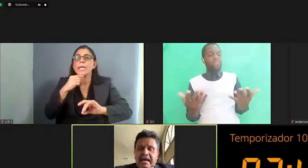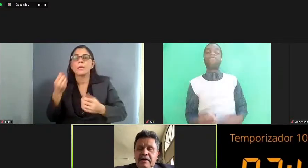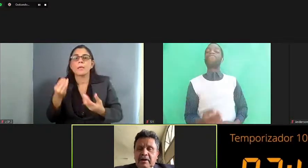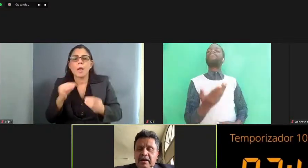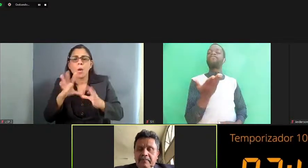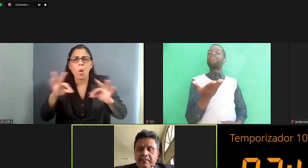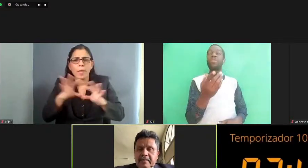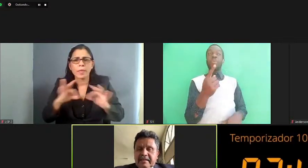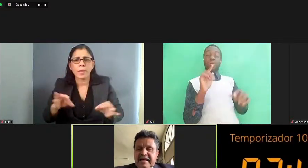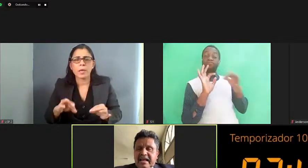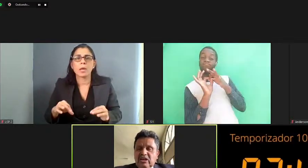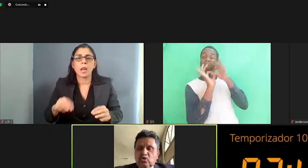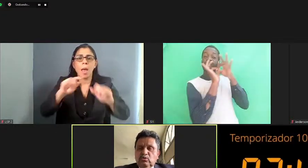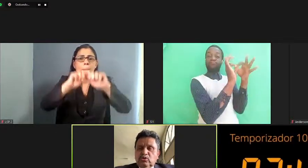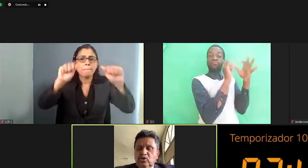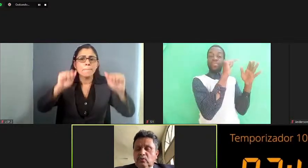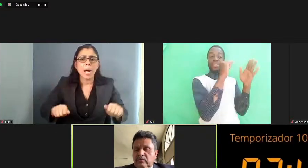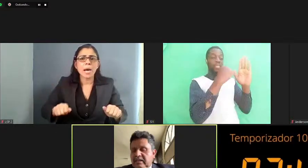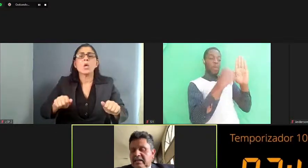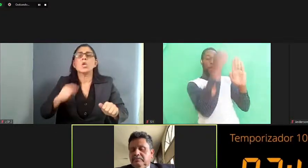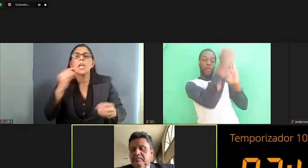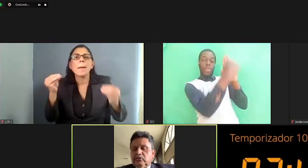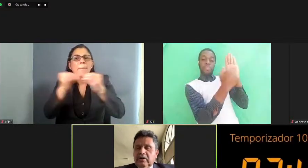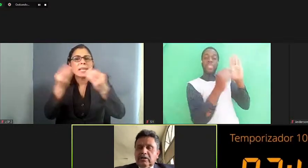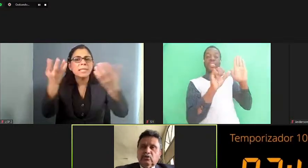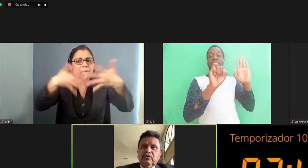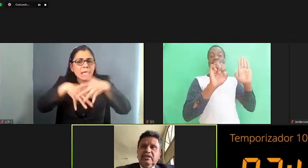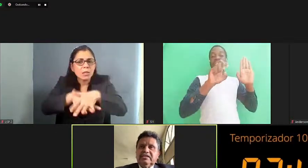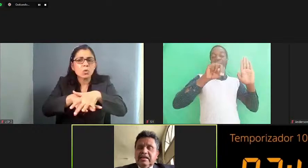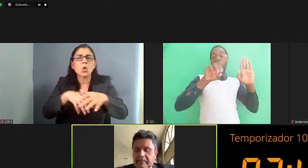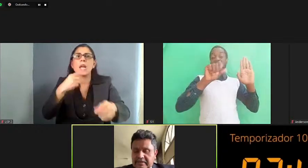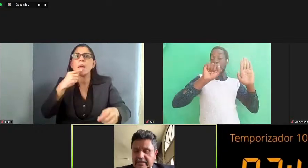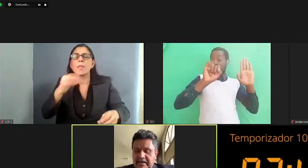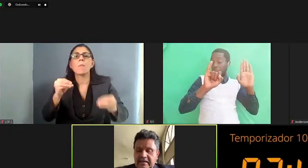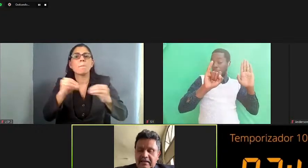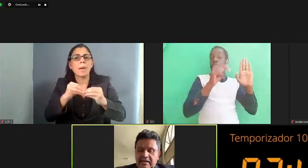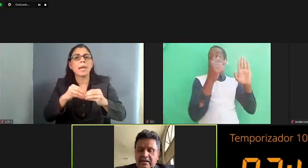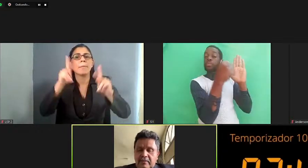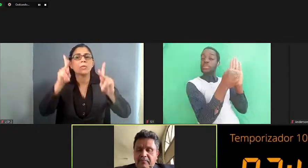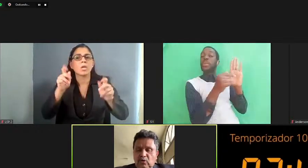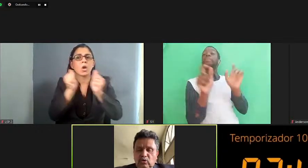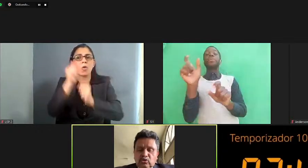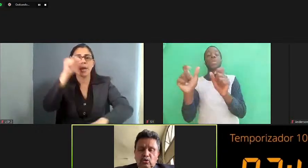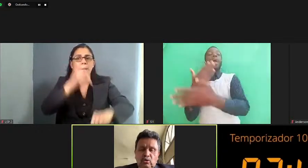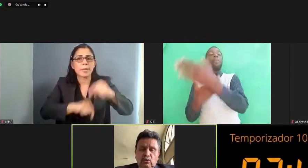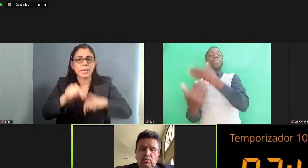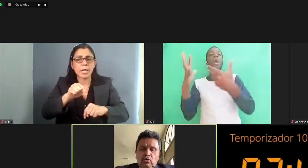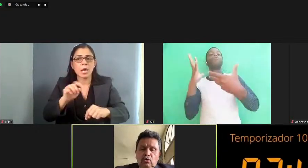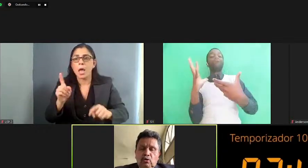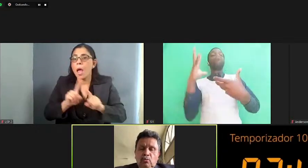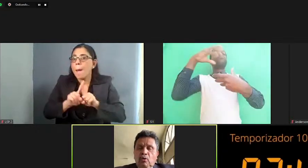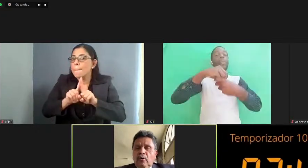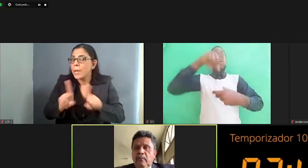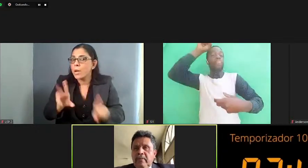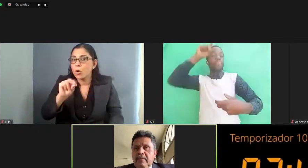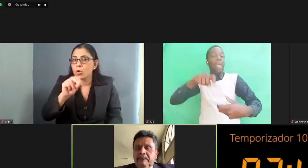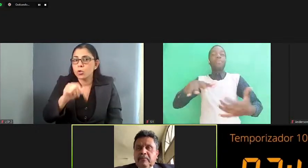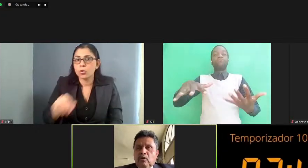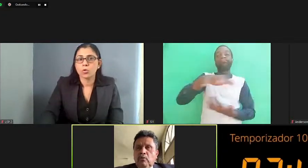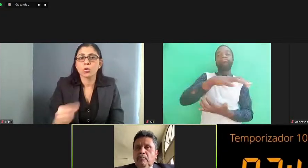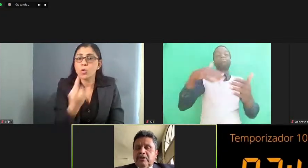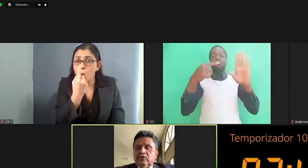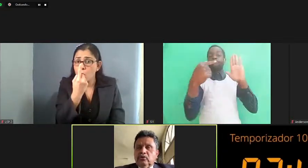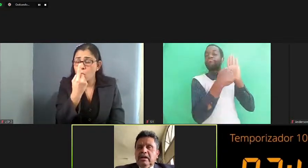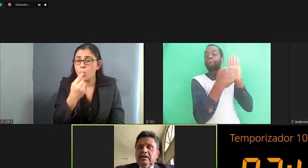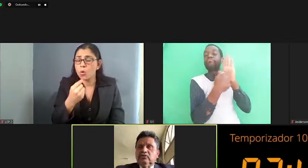mind sendai's framework talking about inclusion of persons with disabilities but not